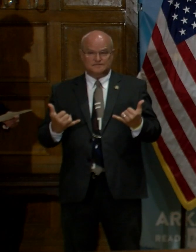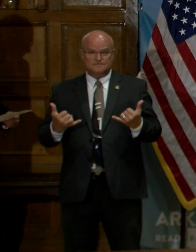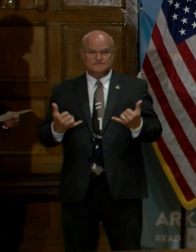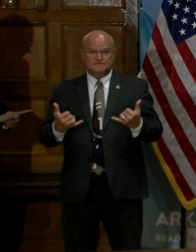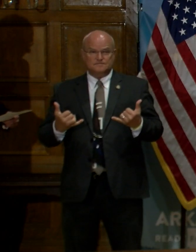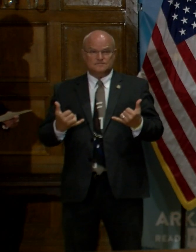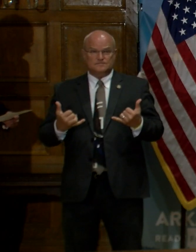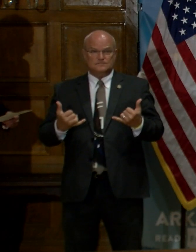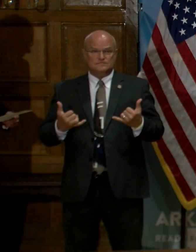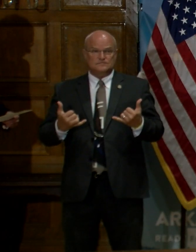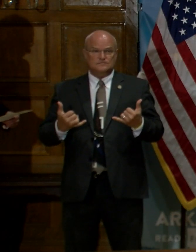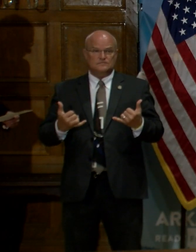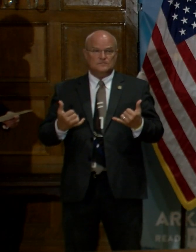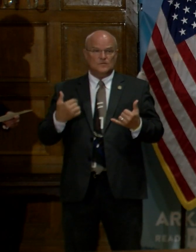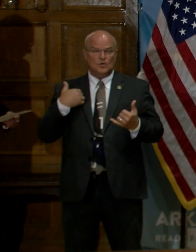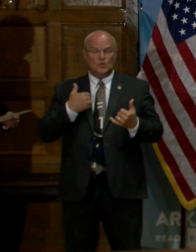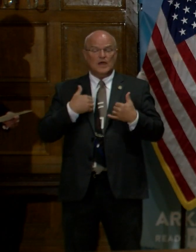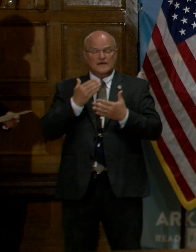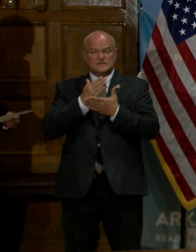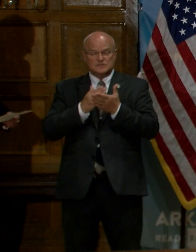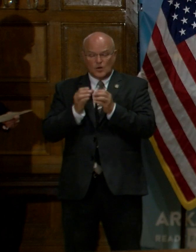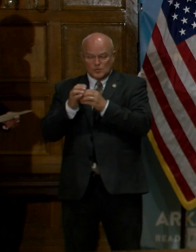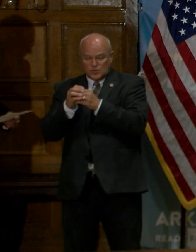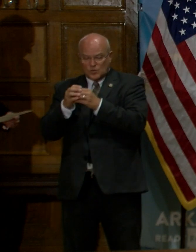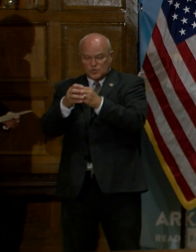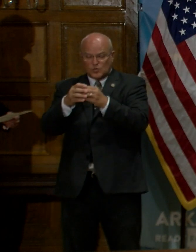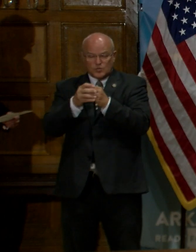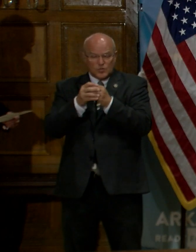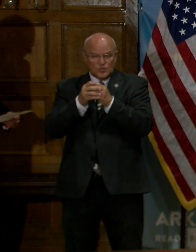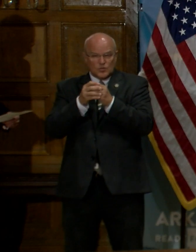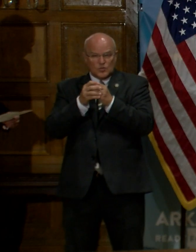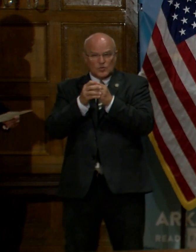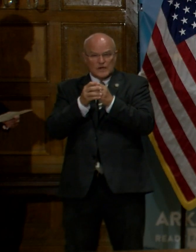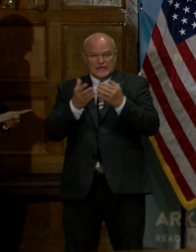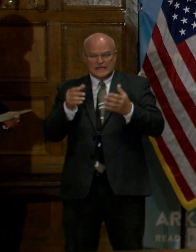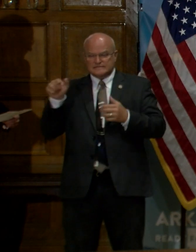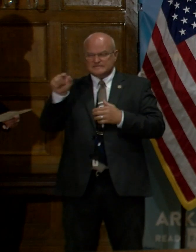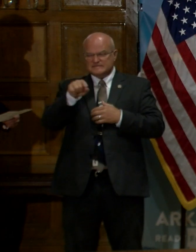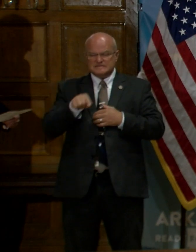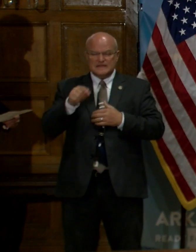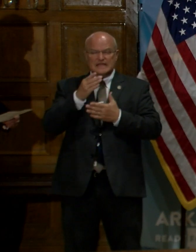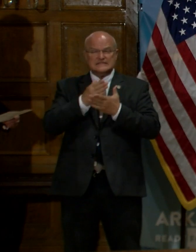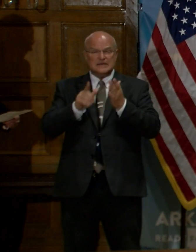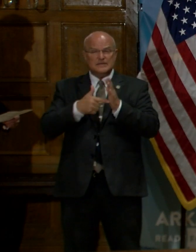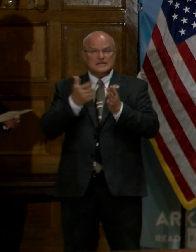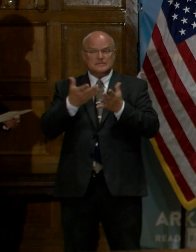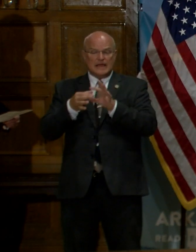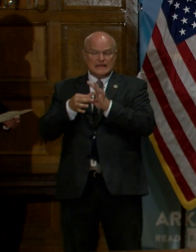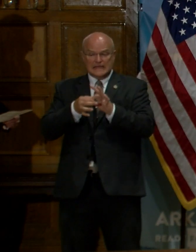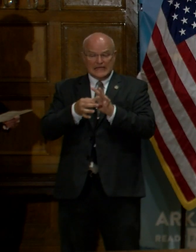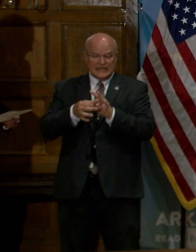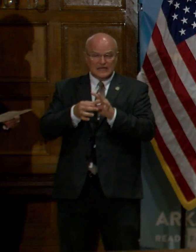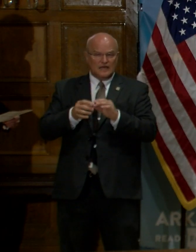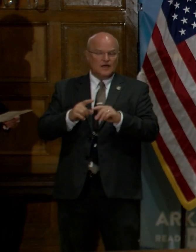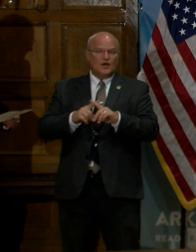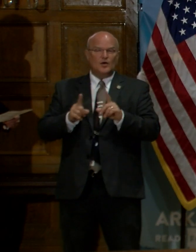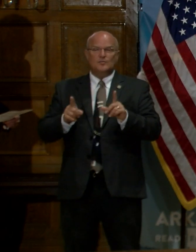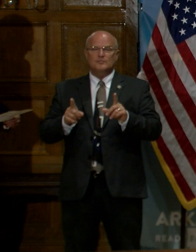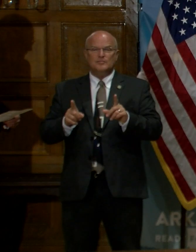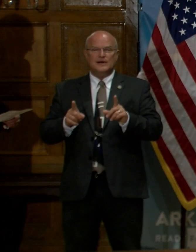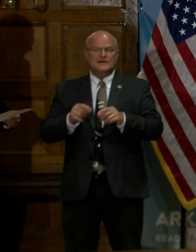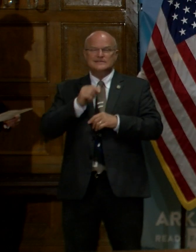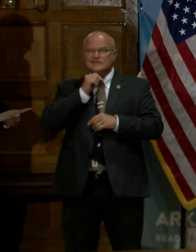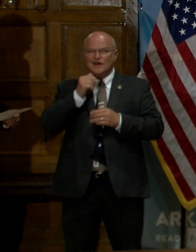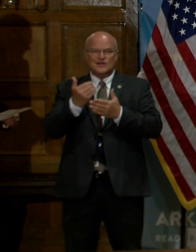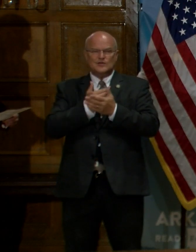time. We have some small clusters here and there, and some of these may link to those, but